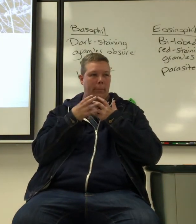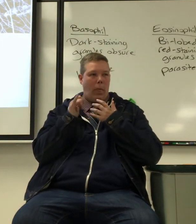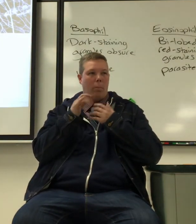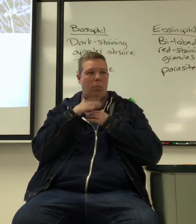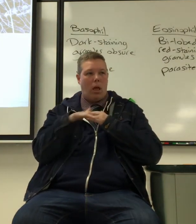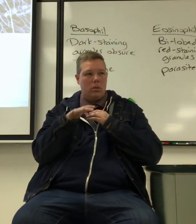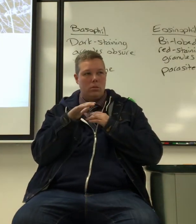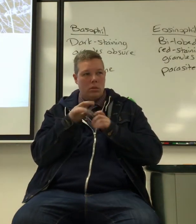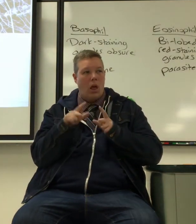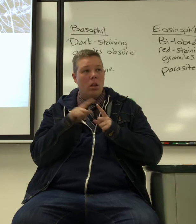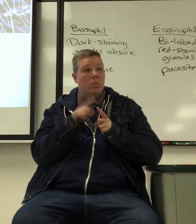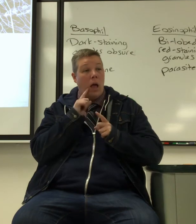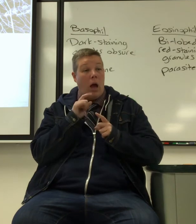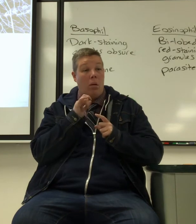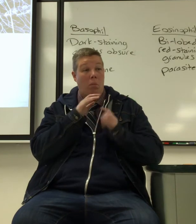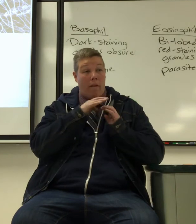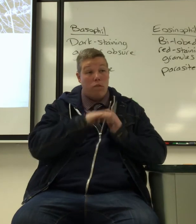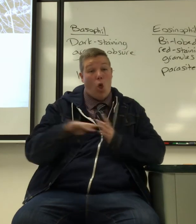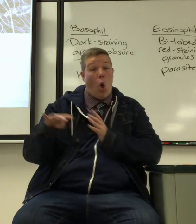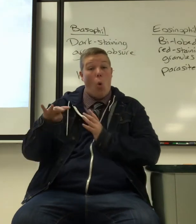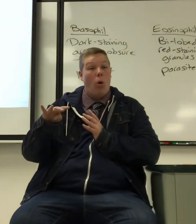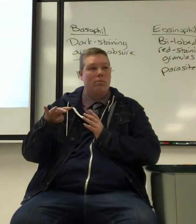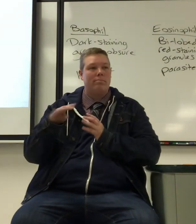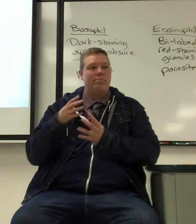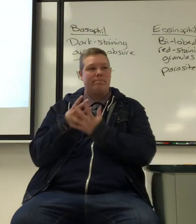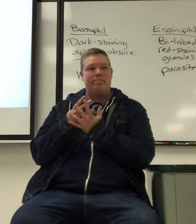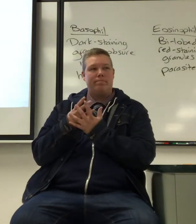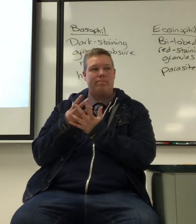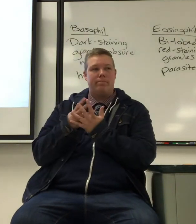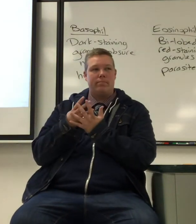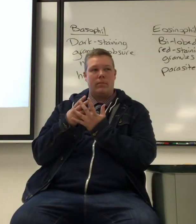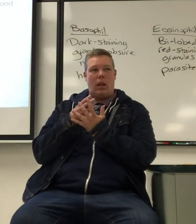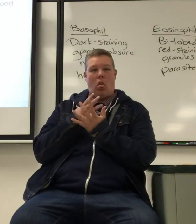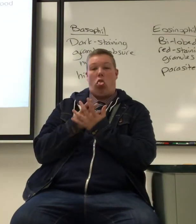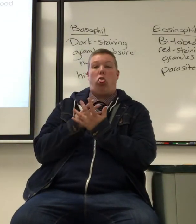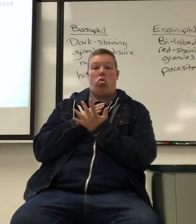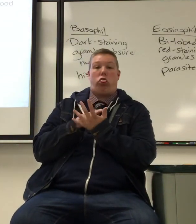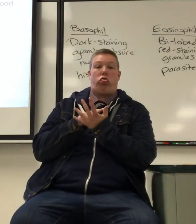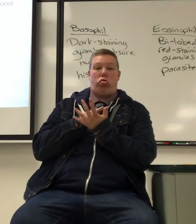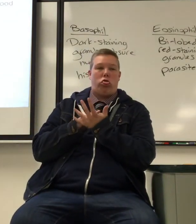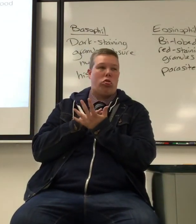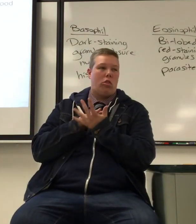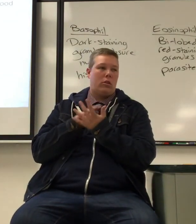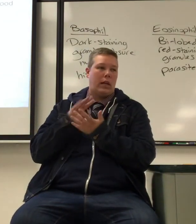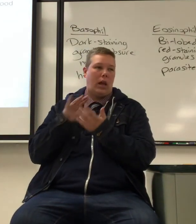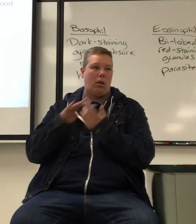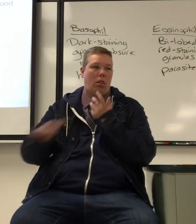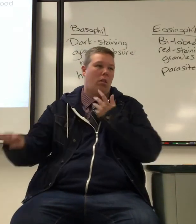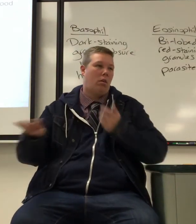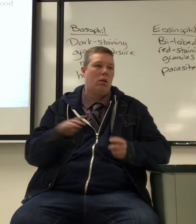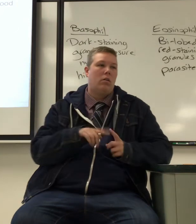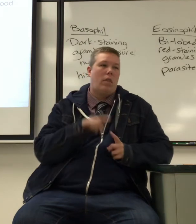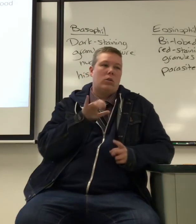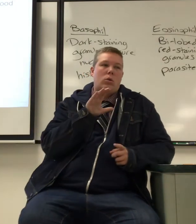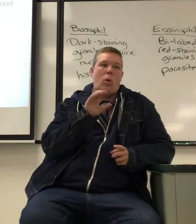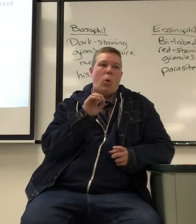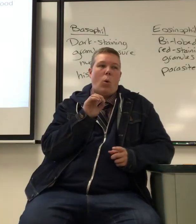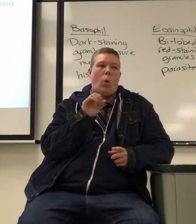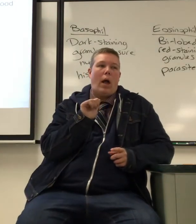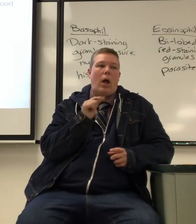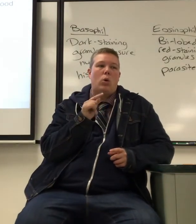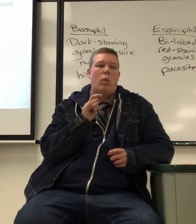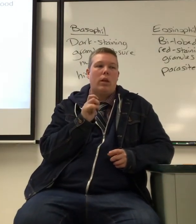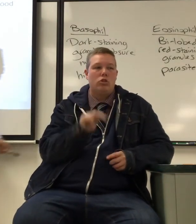flow. And you can have that for a variety of reasons. And I have some causes of shock listed on the following slide here.